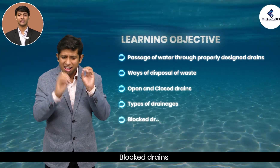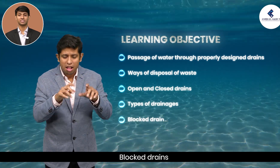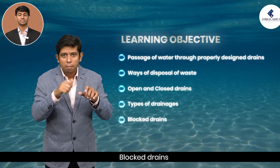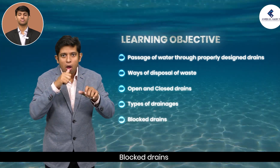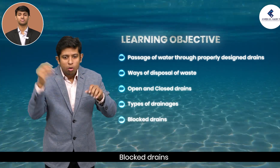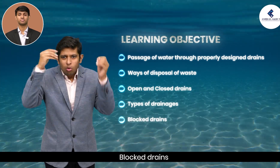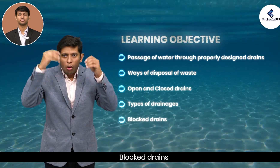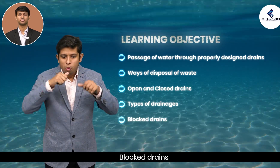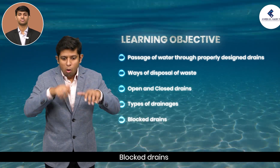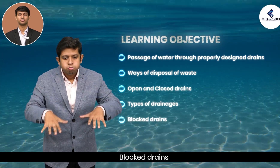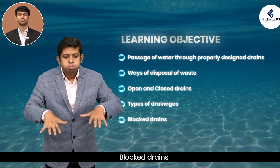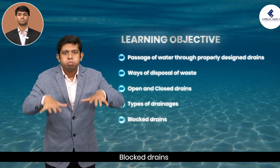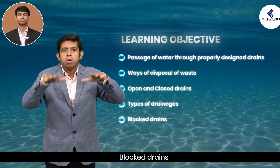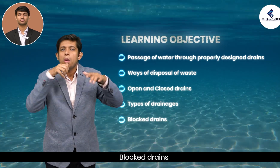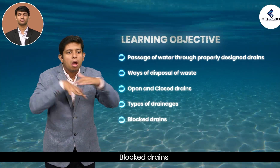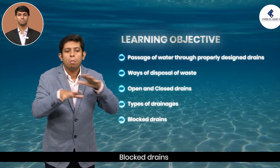blocked drains,